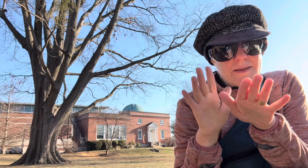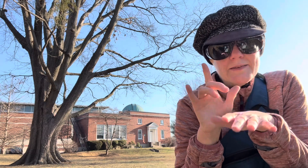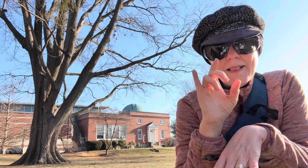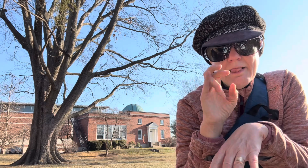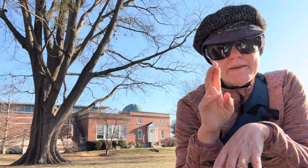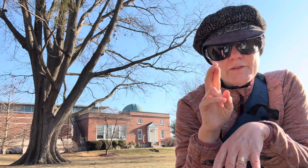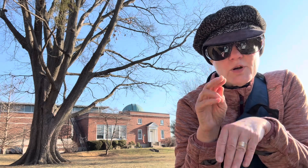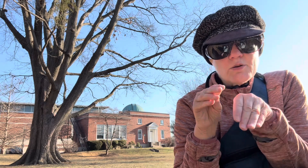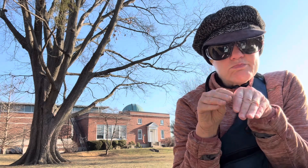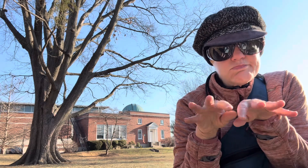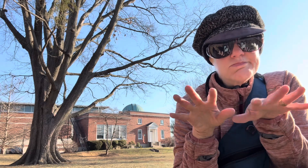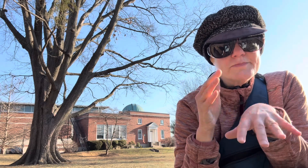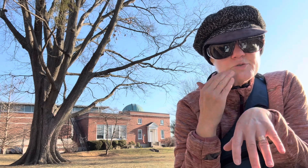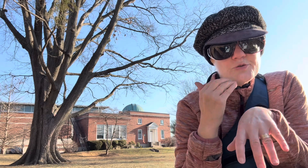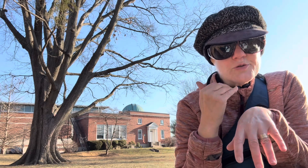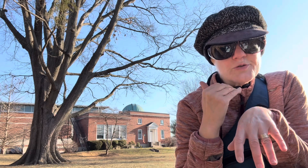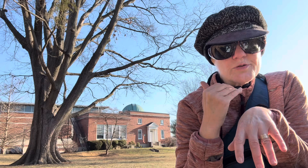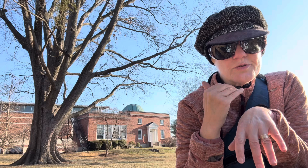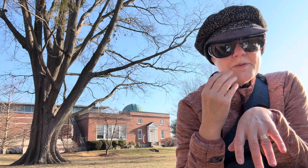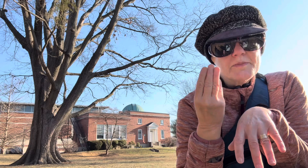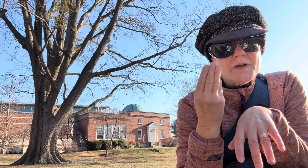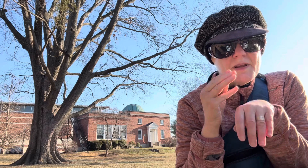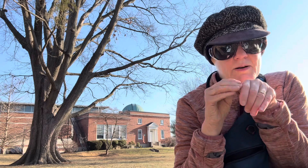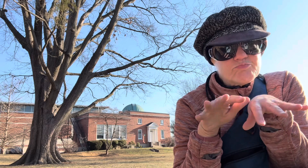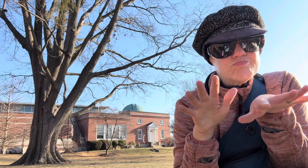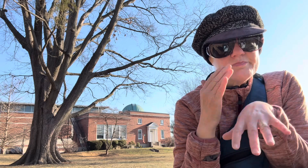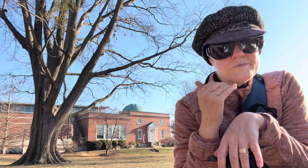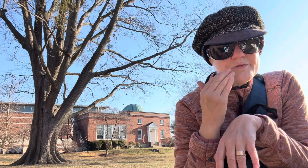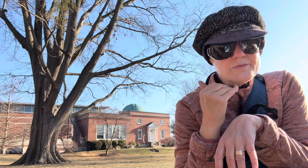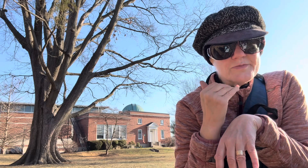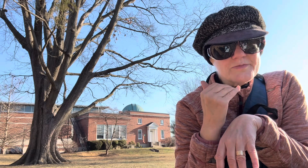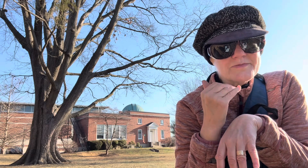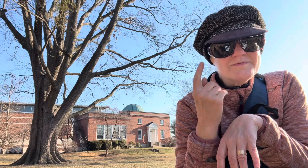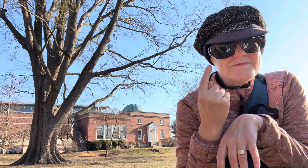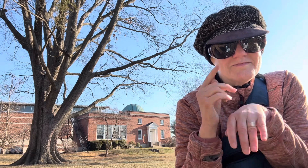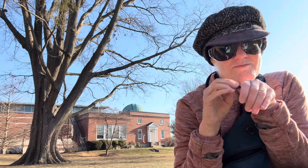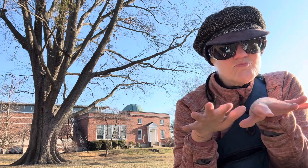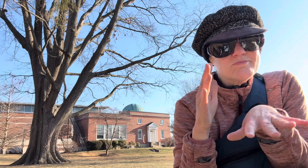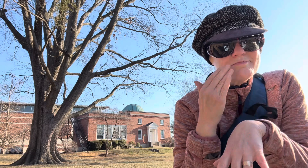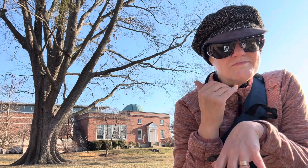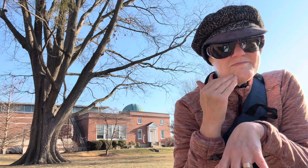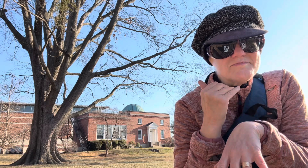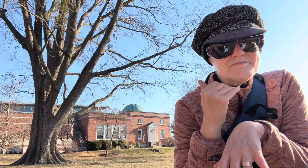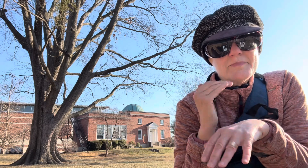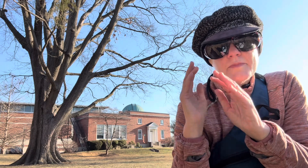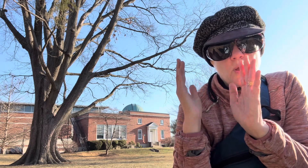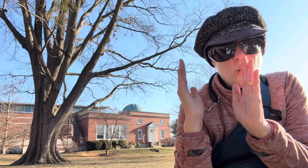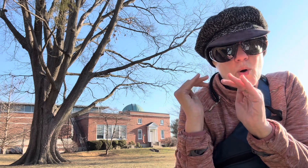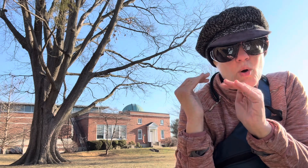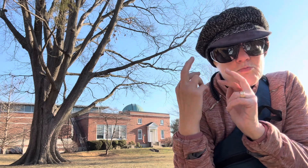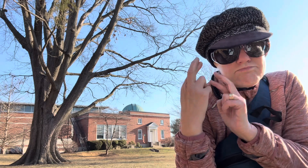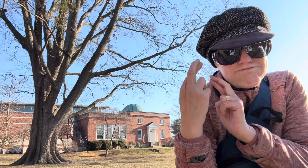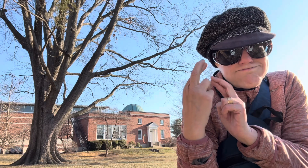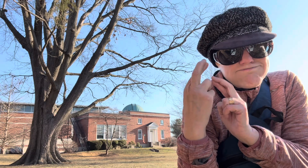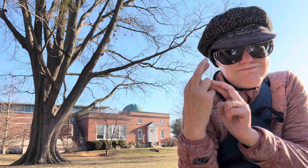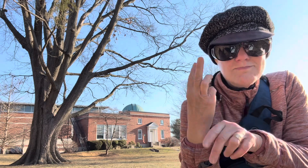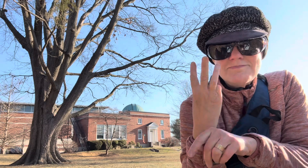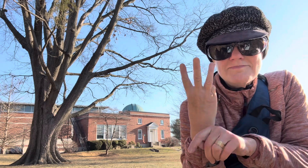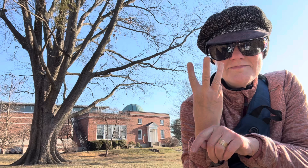too. Then on Sunday, his liver released some of the sugar. Monday it released sugar. And Tuesday it released sugar.